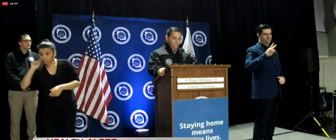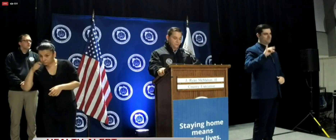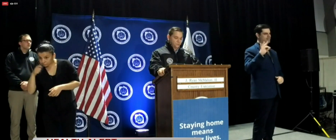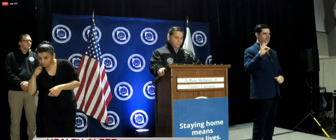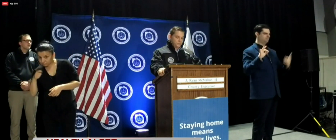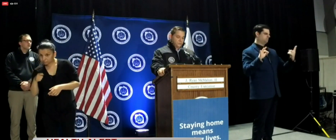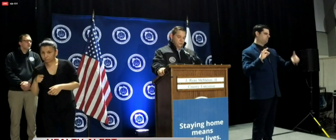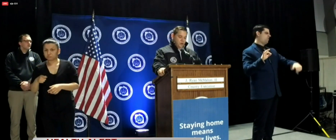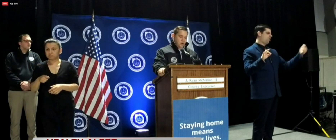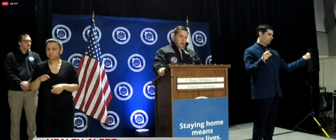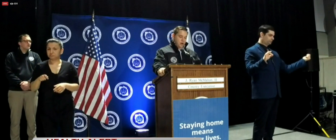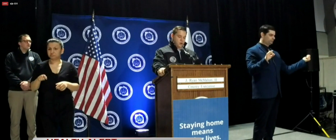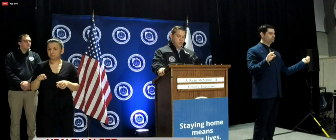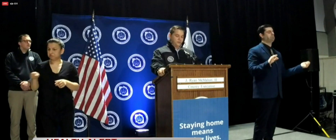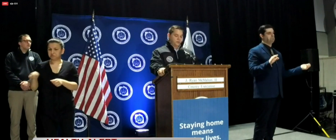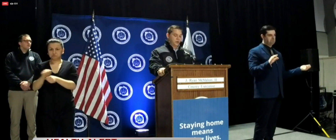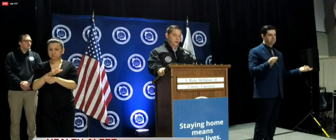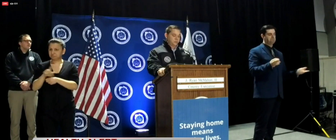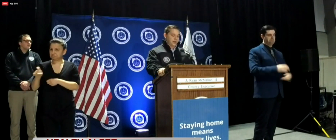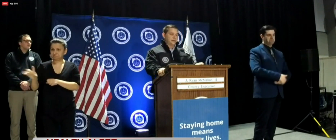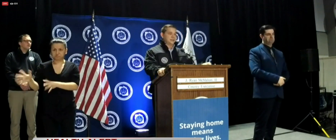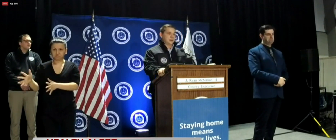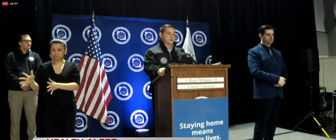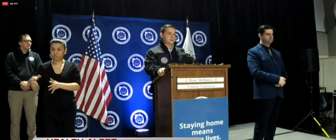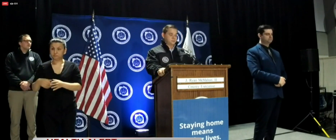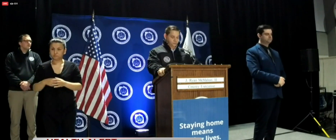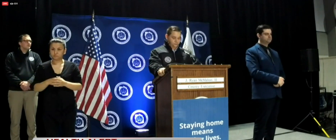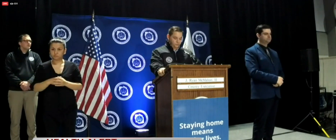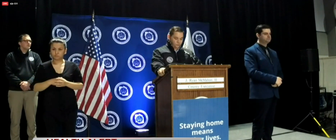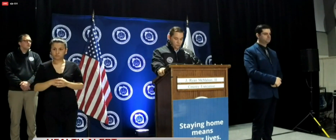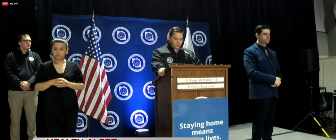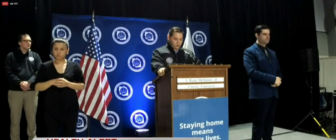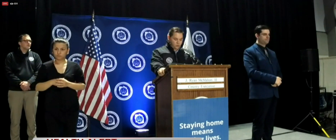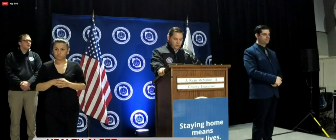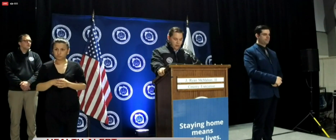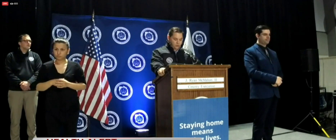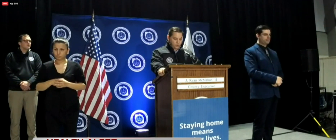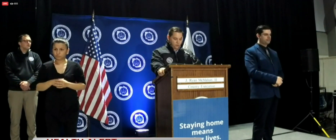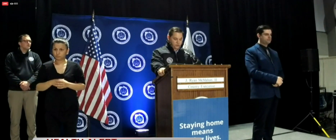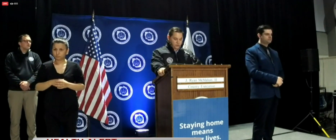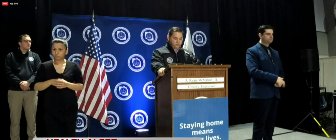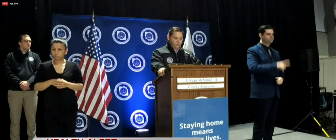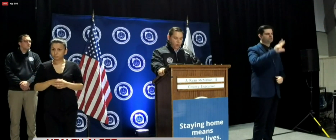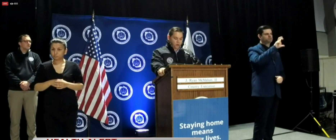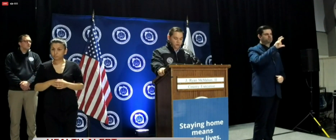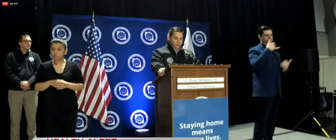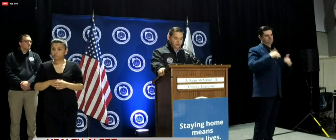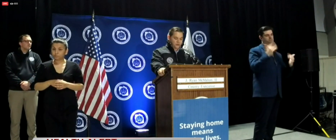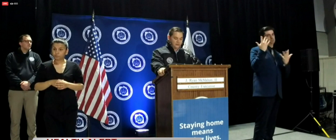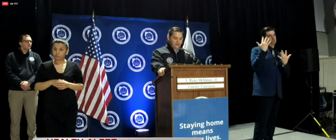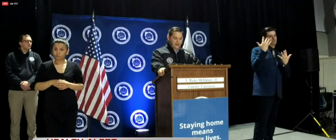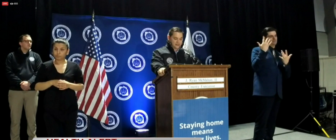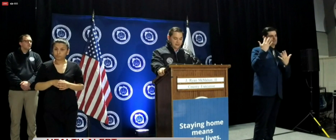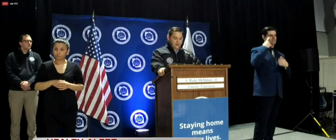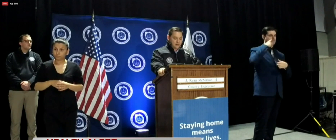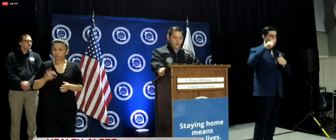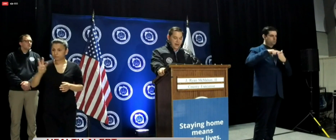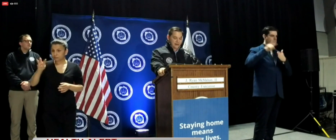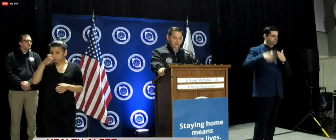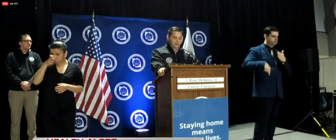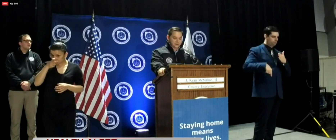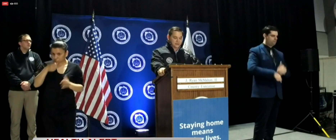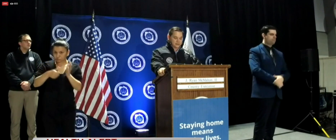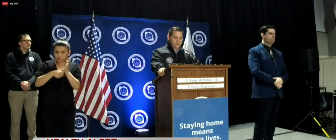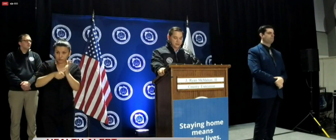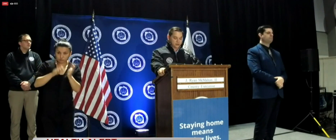COVID-19. We have 300 pending tests. We received 435 tests